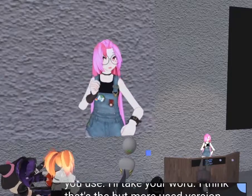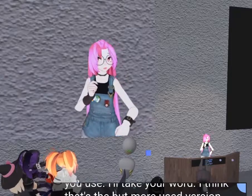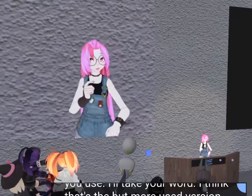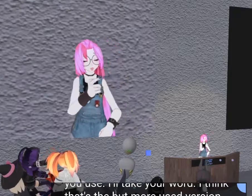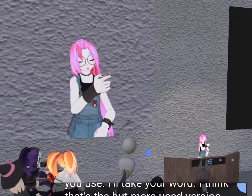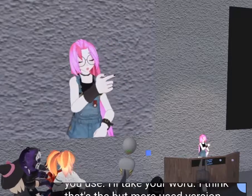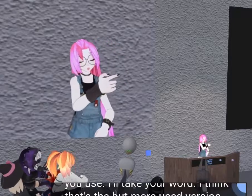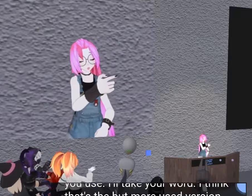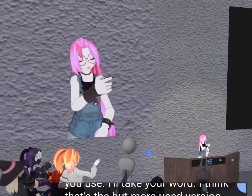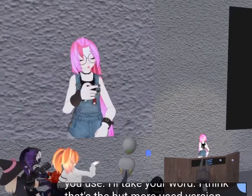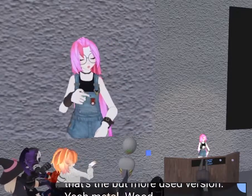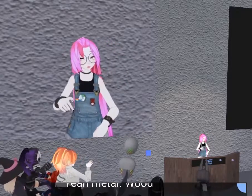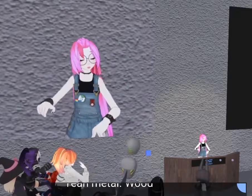Hmm?